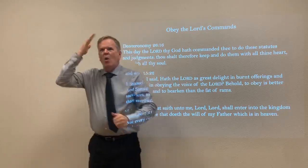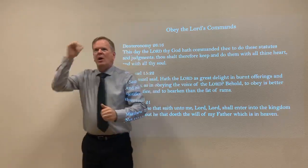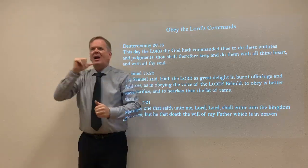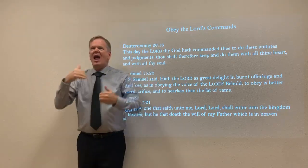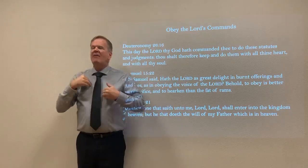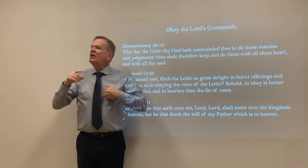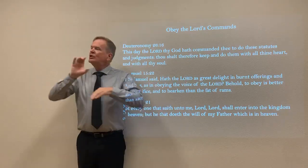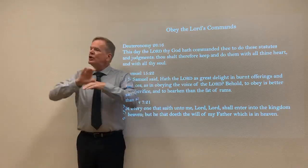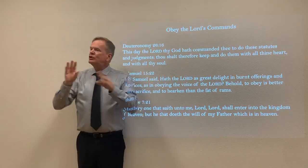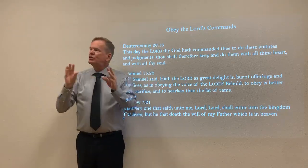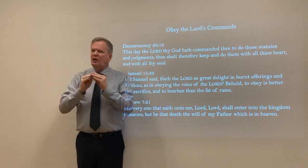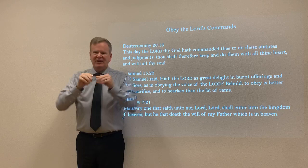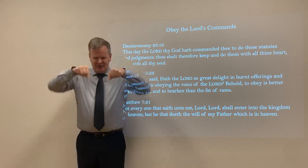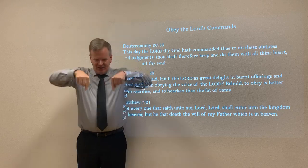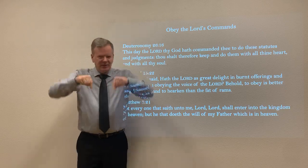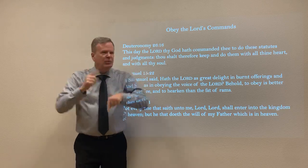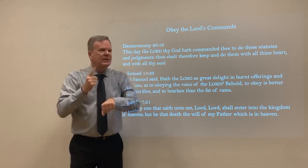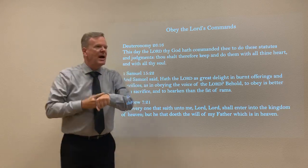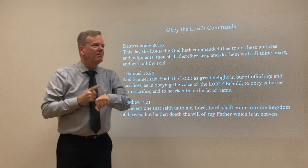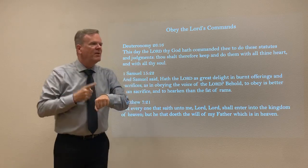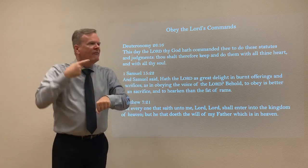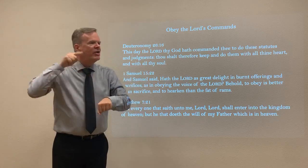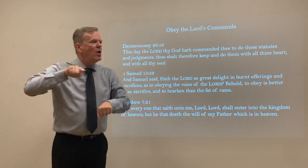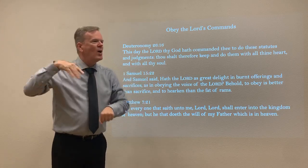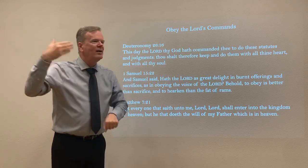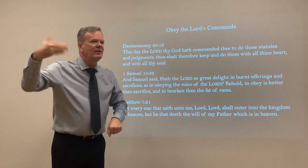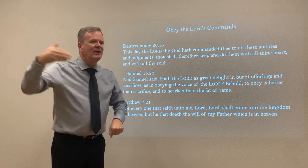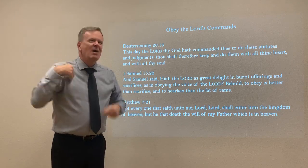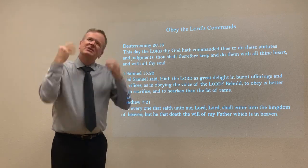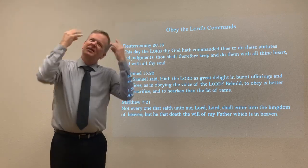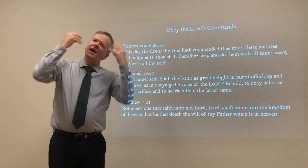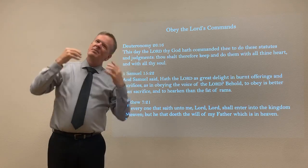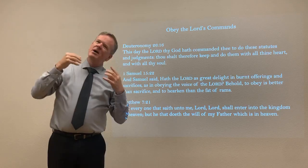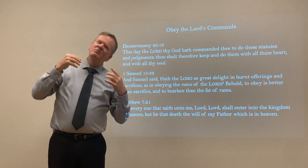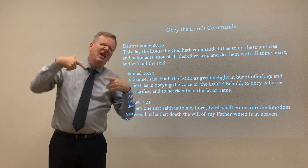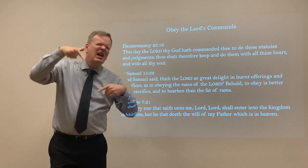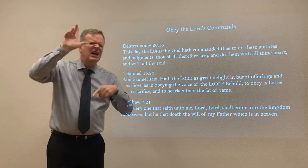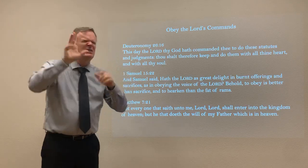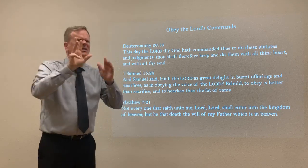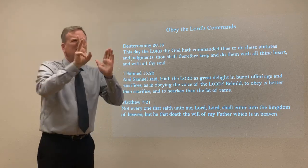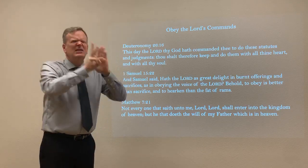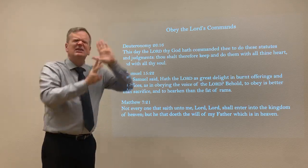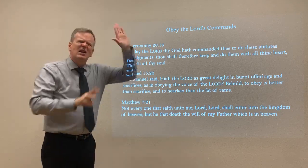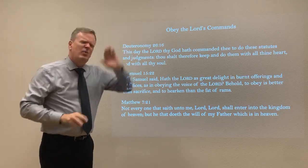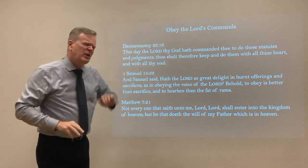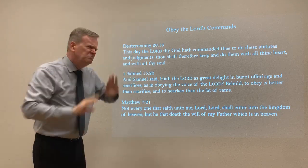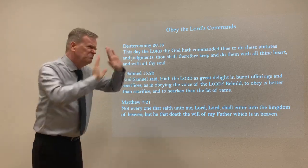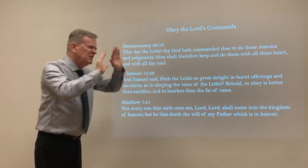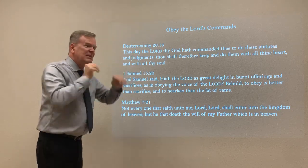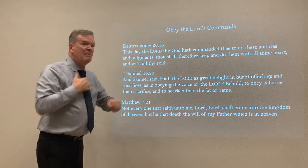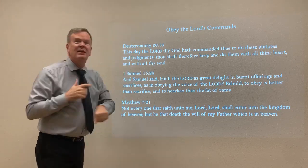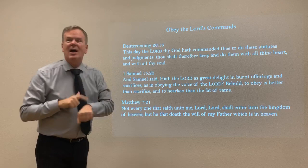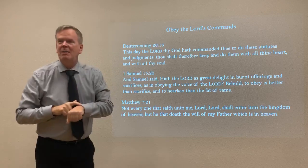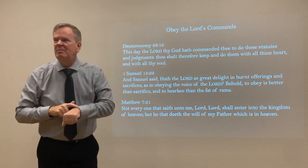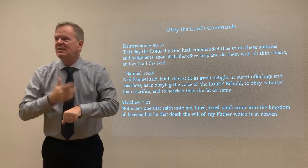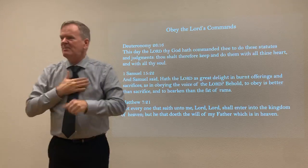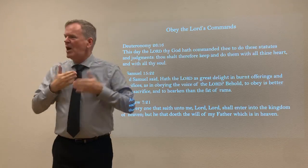change. It can be once in a while. I think, why don't we have like a church service in here? Why don't we have a church service? You know, just certain things like that. But we'll feel what God wants from this. And of course,